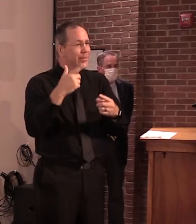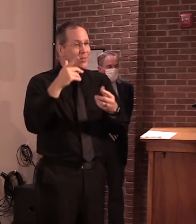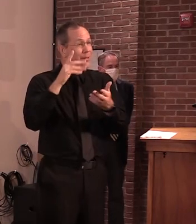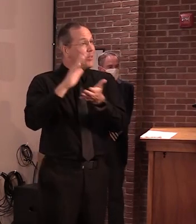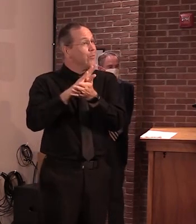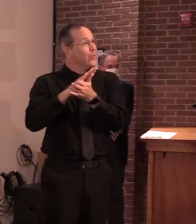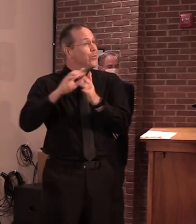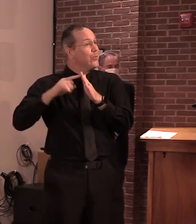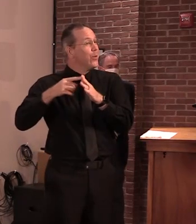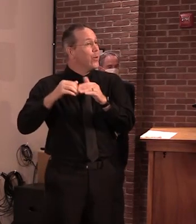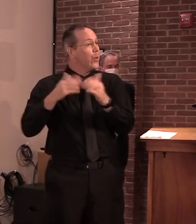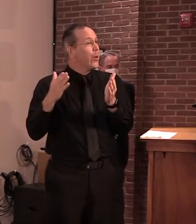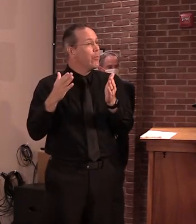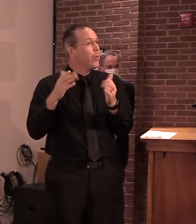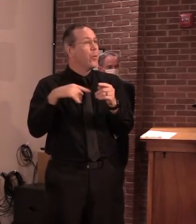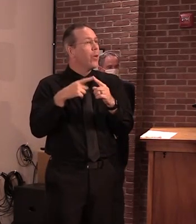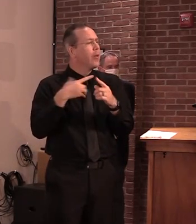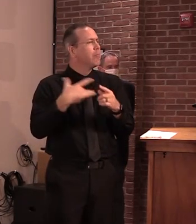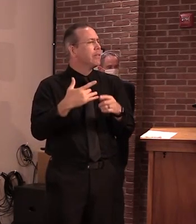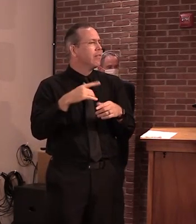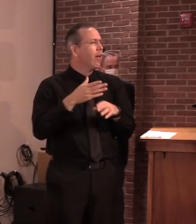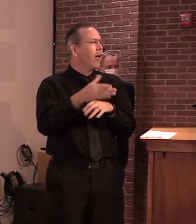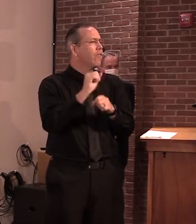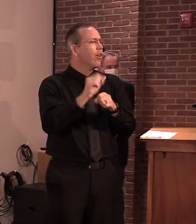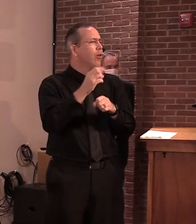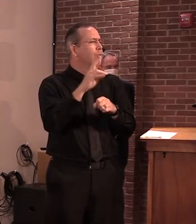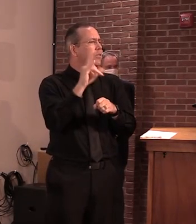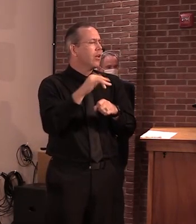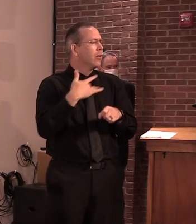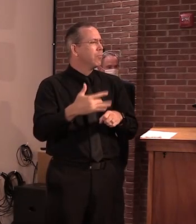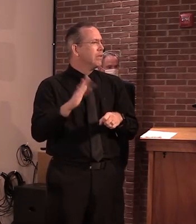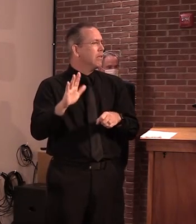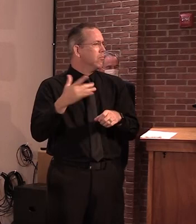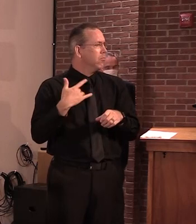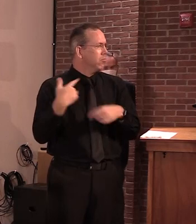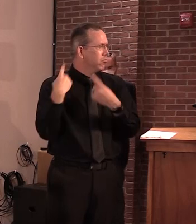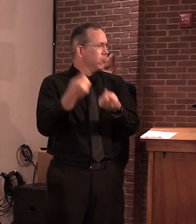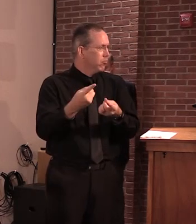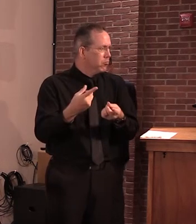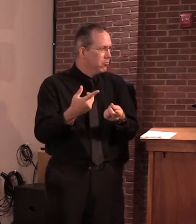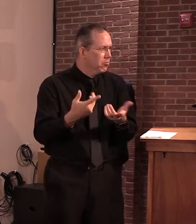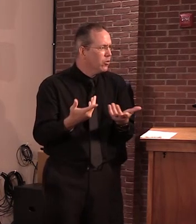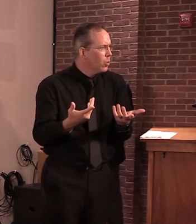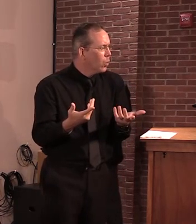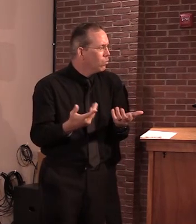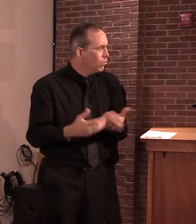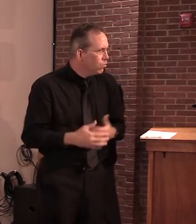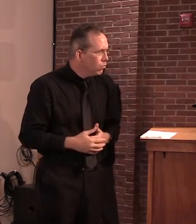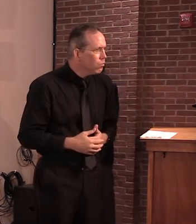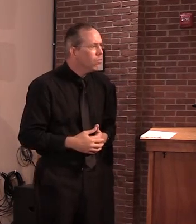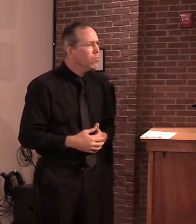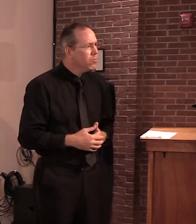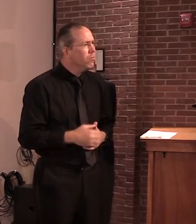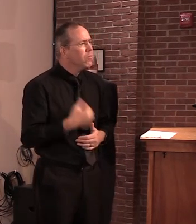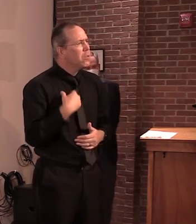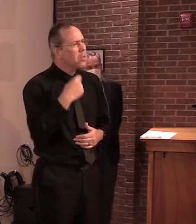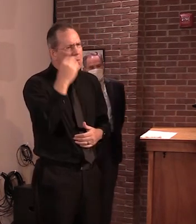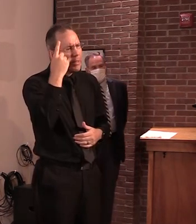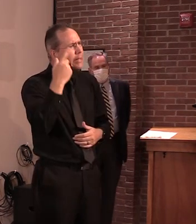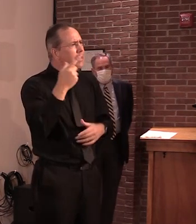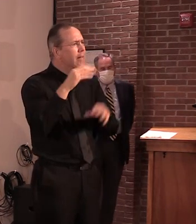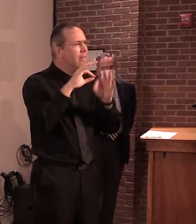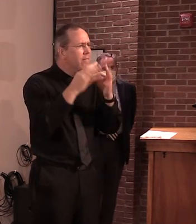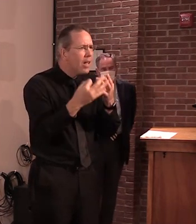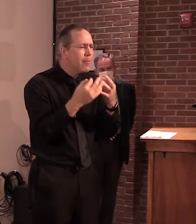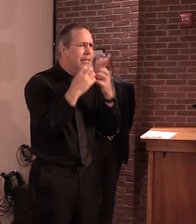until the day after Labor Day. This is in consideration of many of the families still